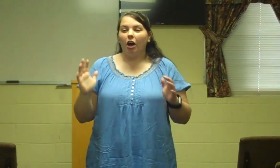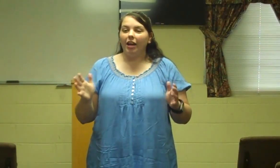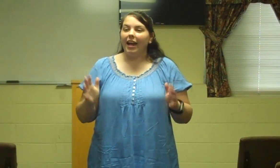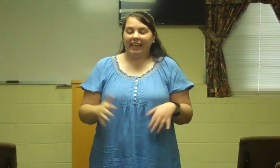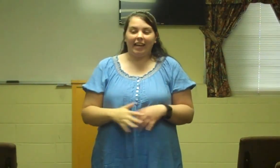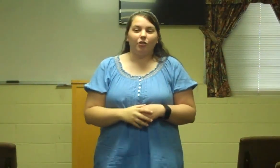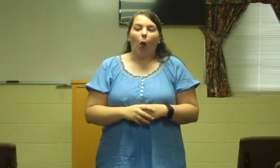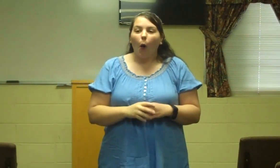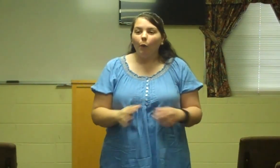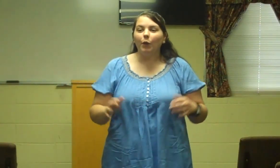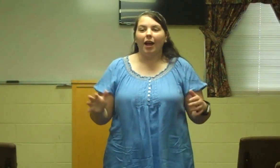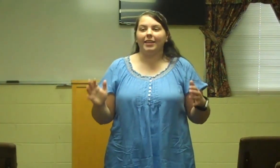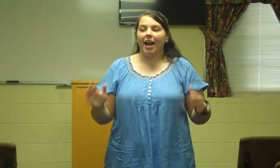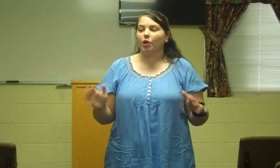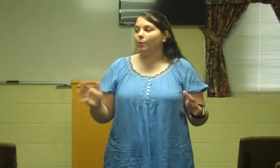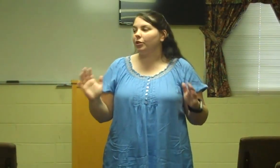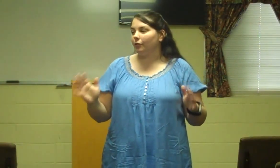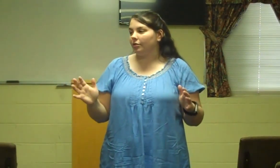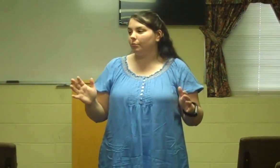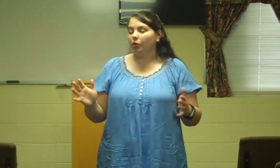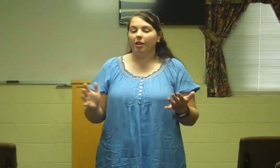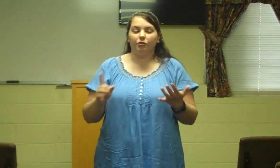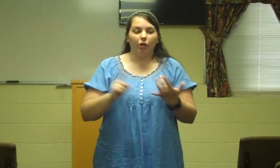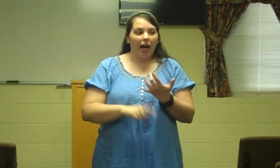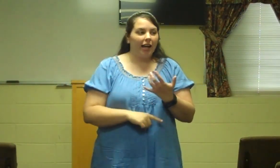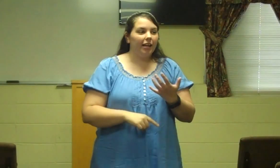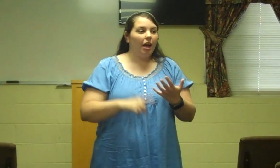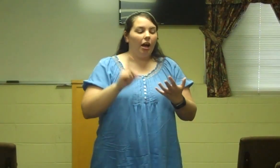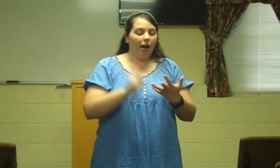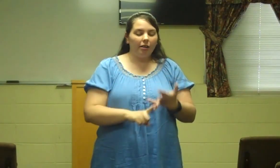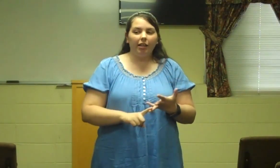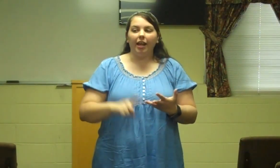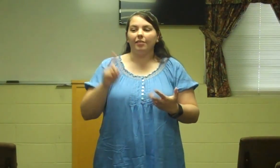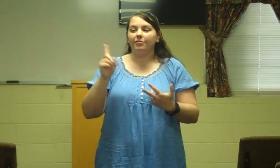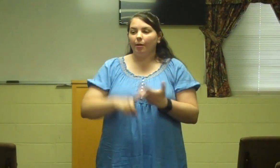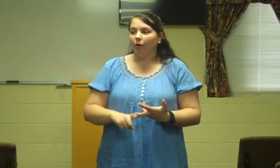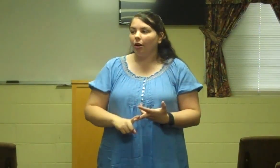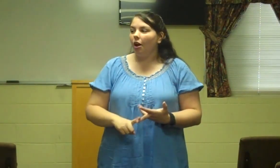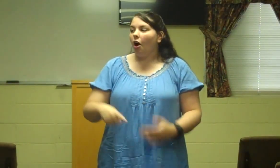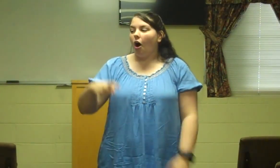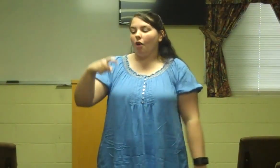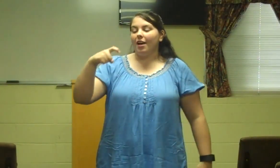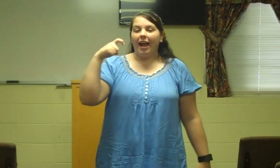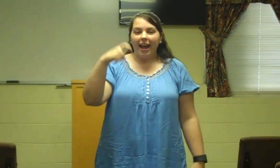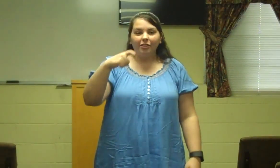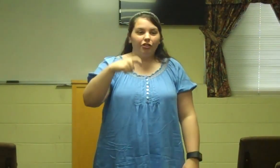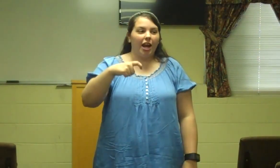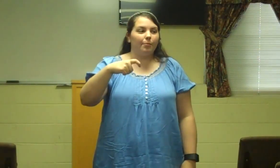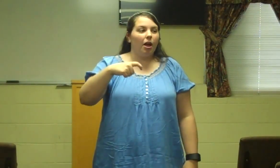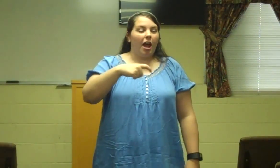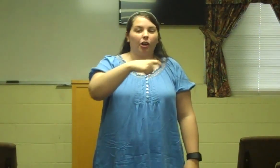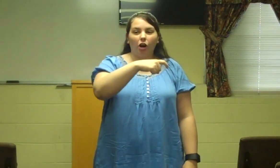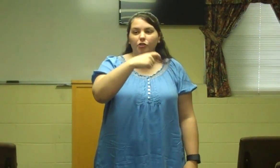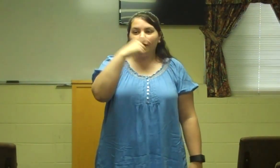taught it, and that's the only way that I can remember the difference, because dry, ugly, and summer are that hand shape and across your